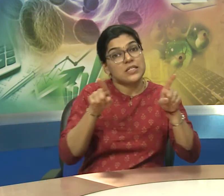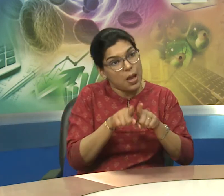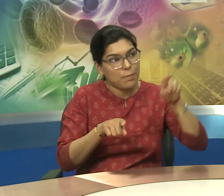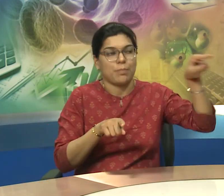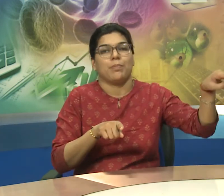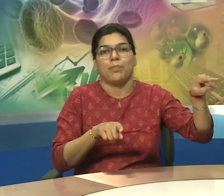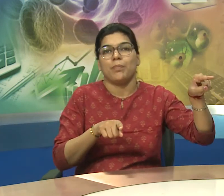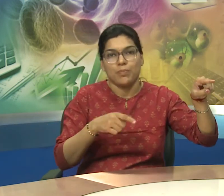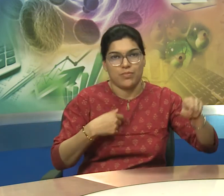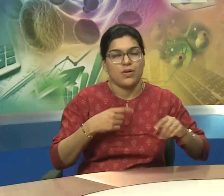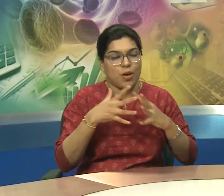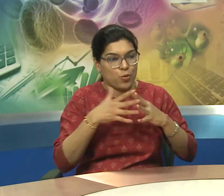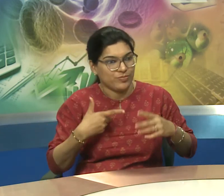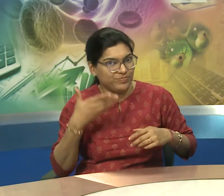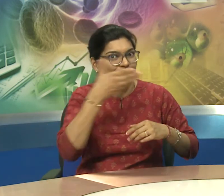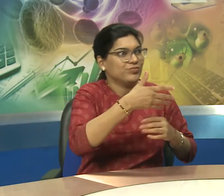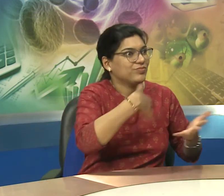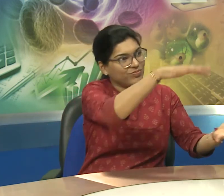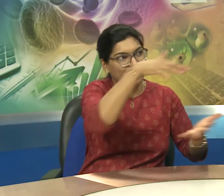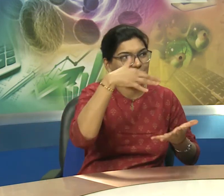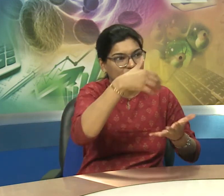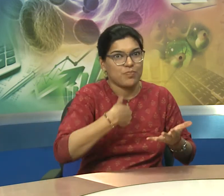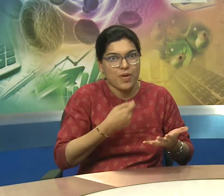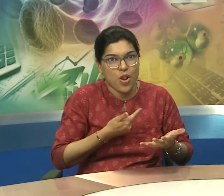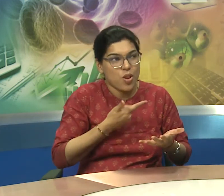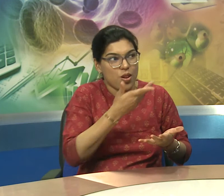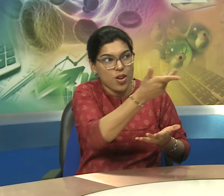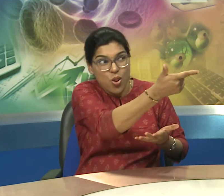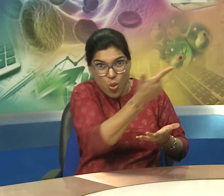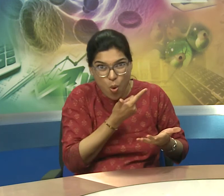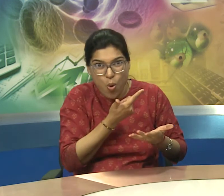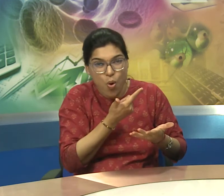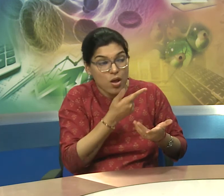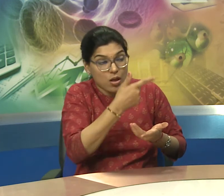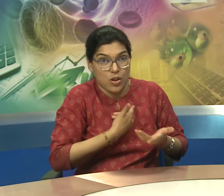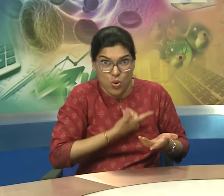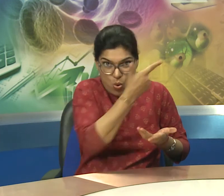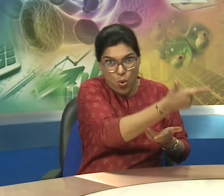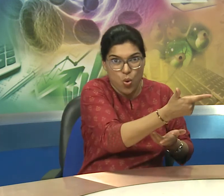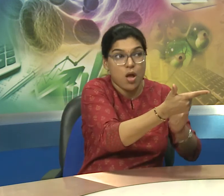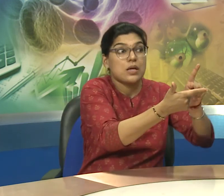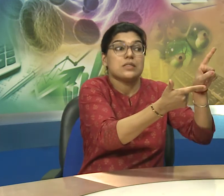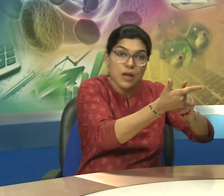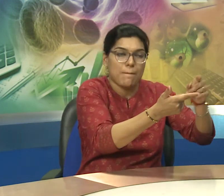Thus, at both ends, at the